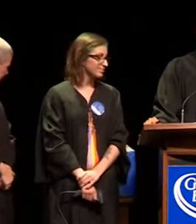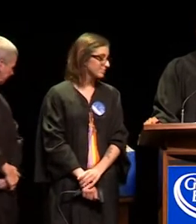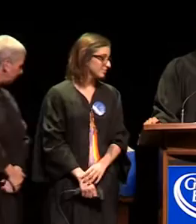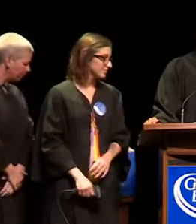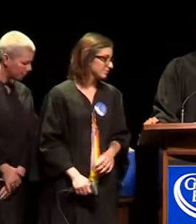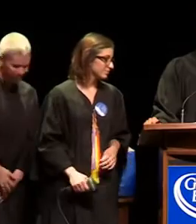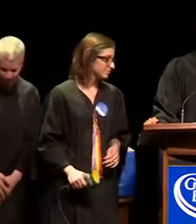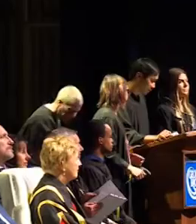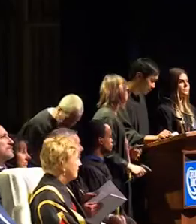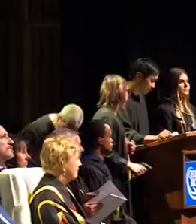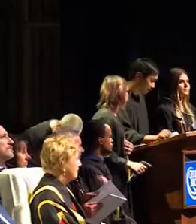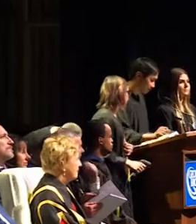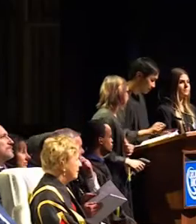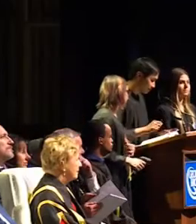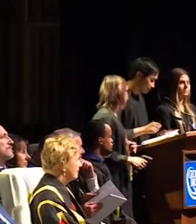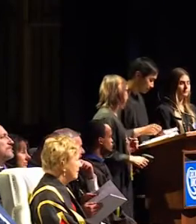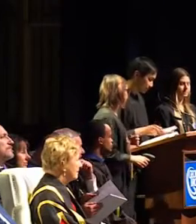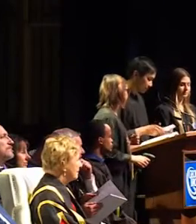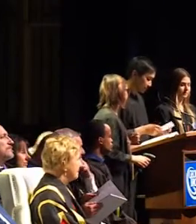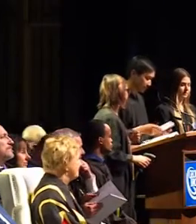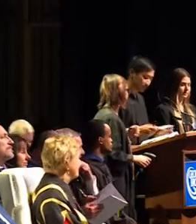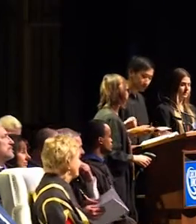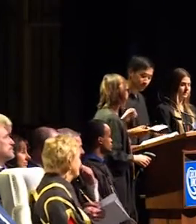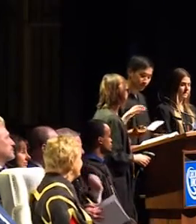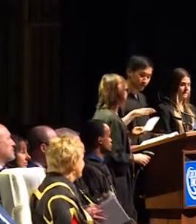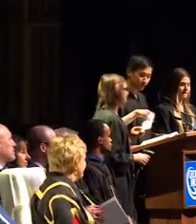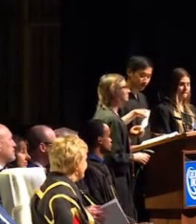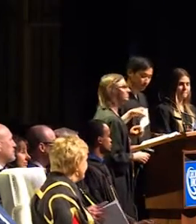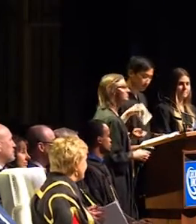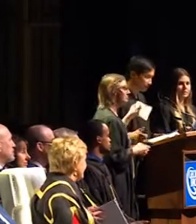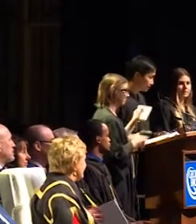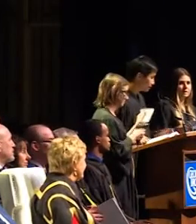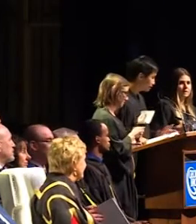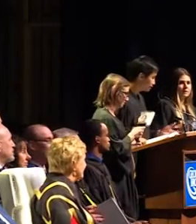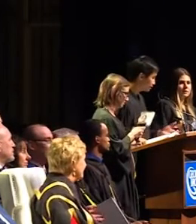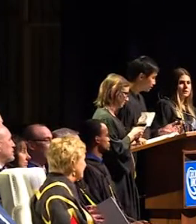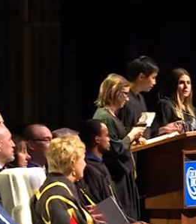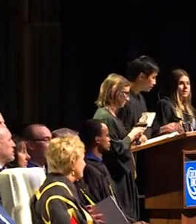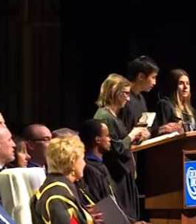Omid Abusaidi.